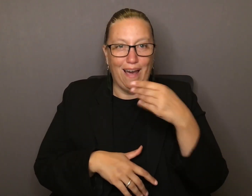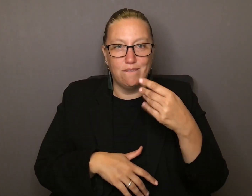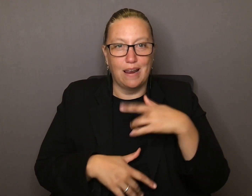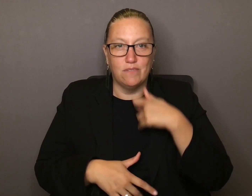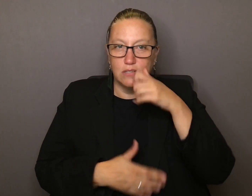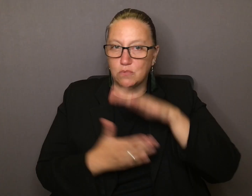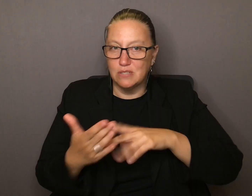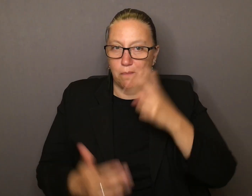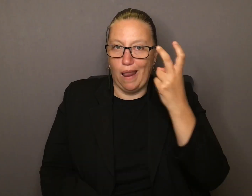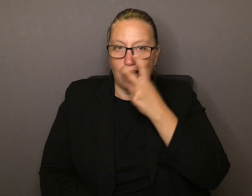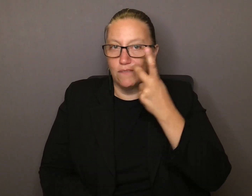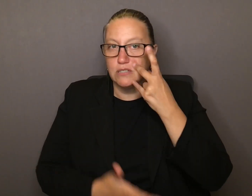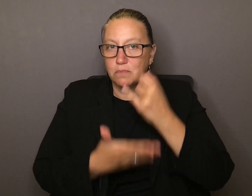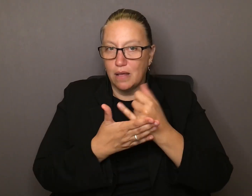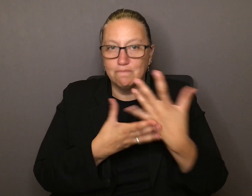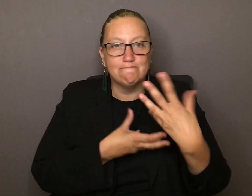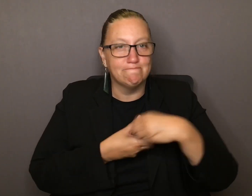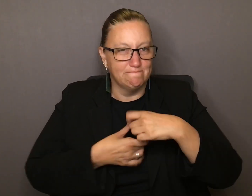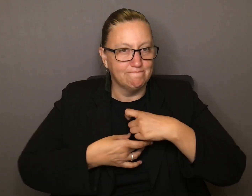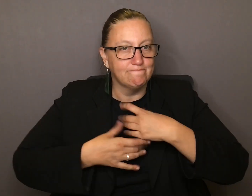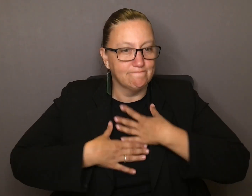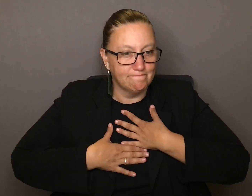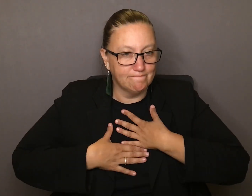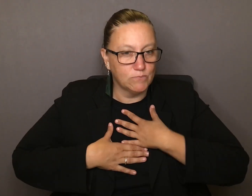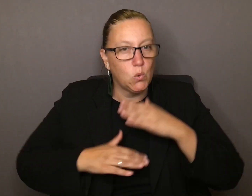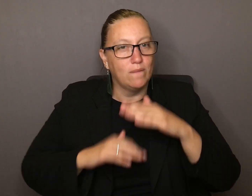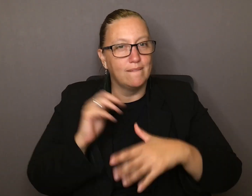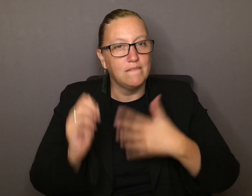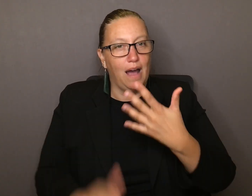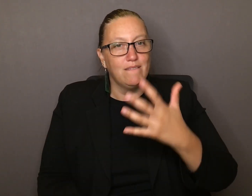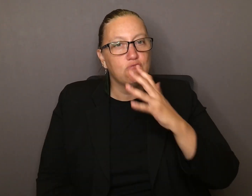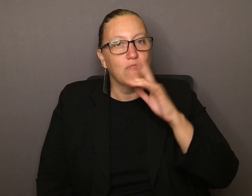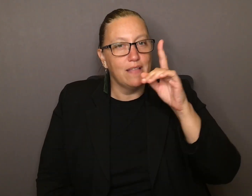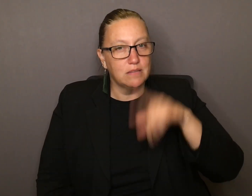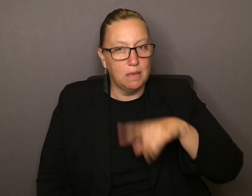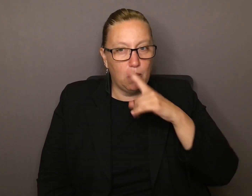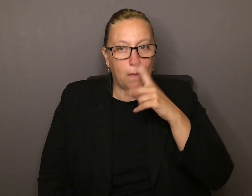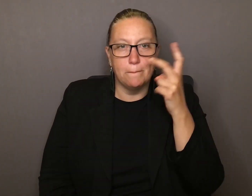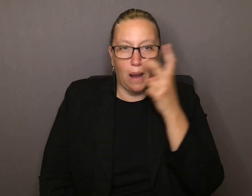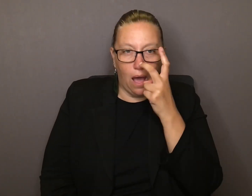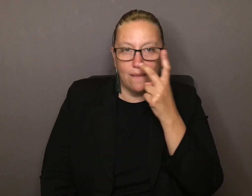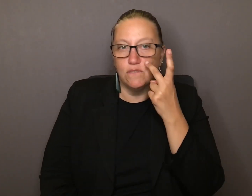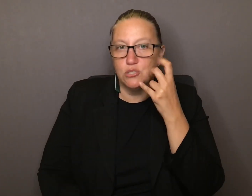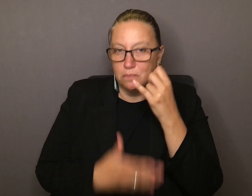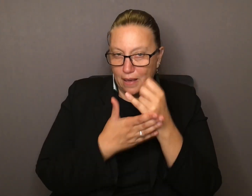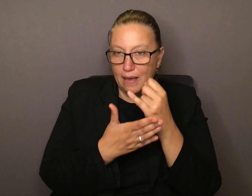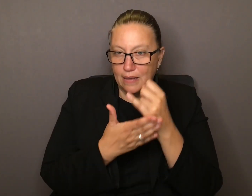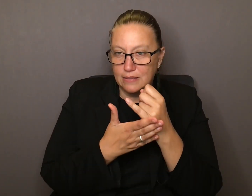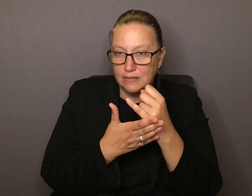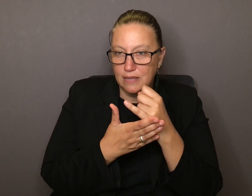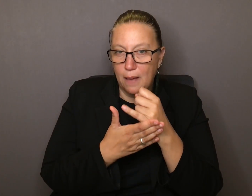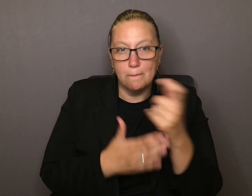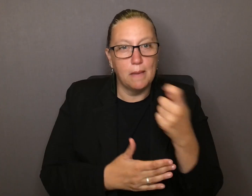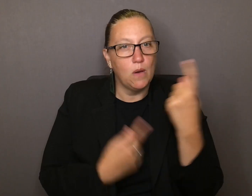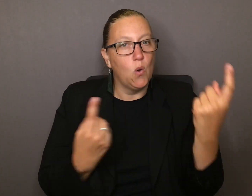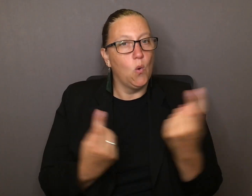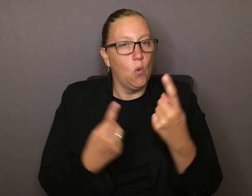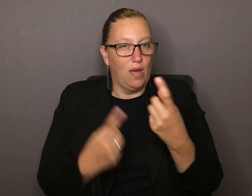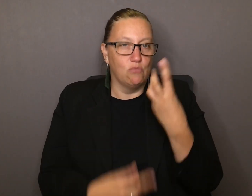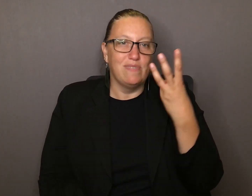There's over 500,000 people in Australia who are blind or vision impaired, and we've got a membership base of around 3,000 people.